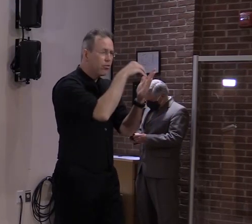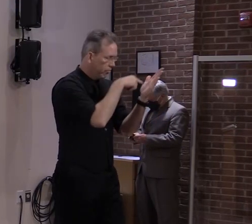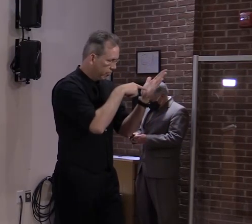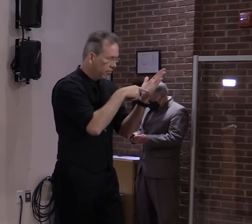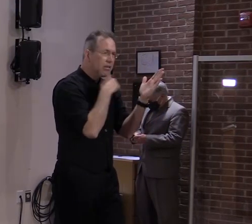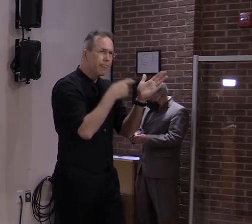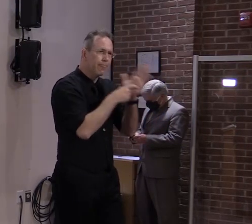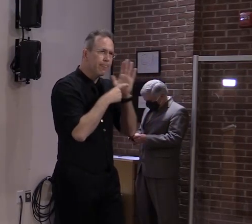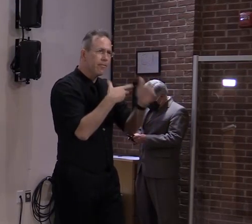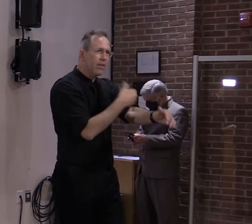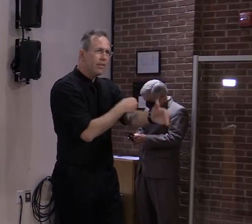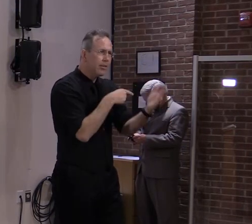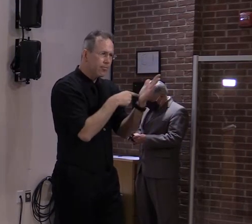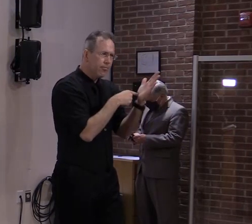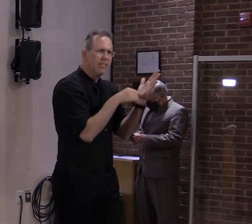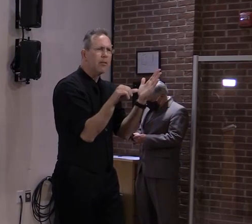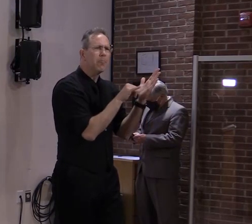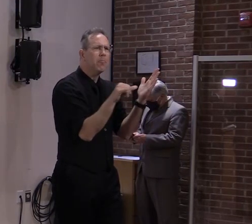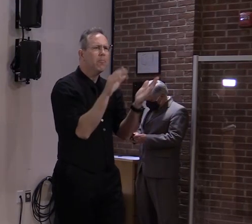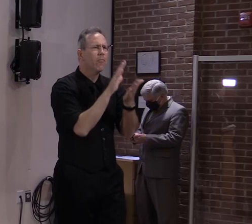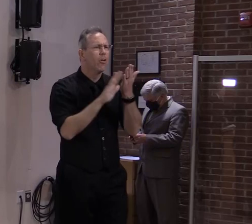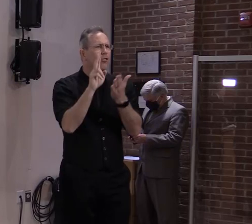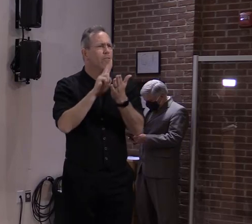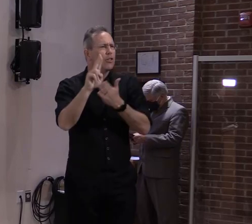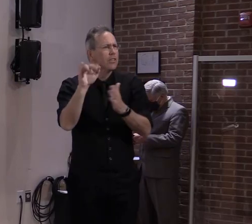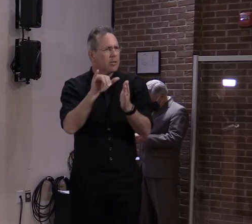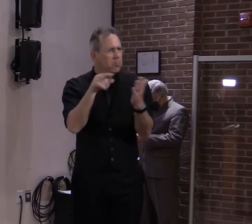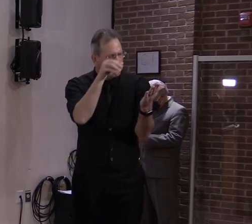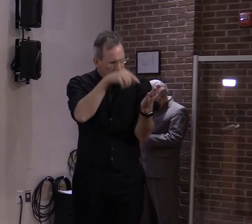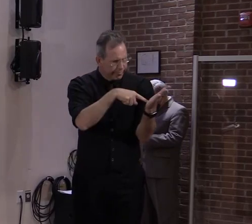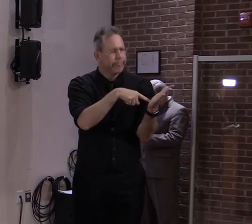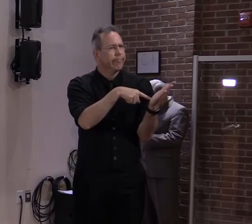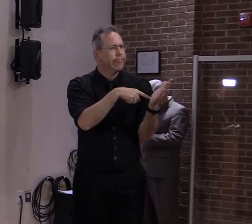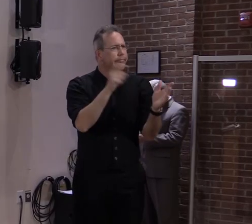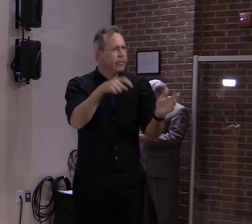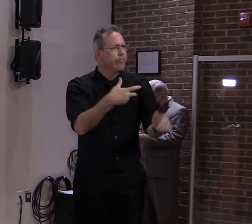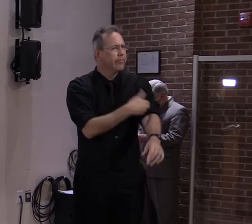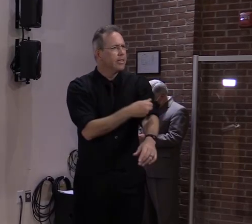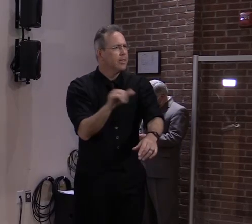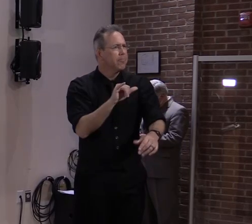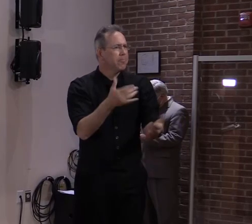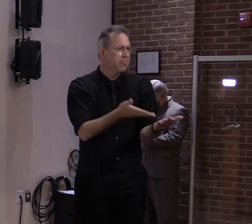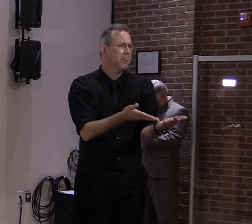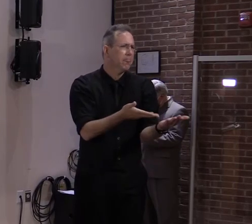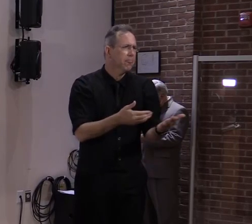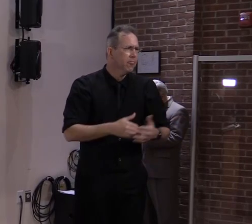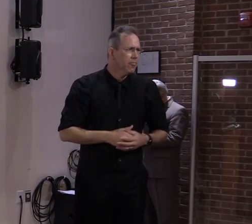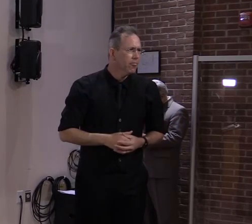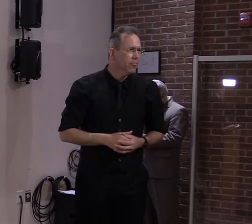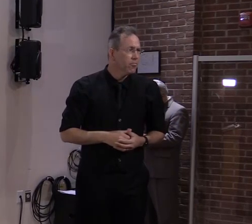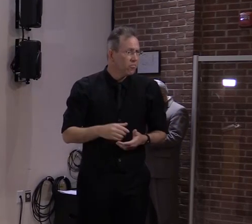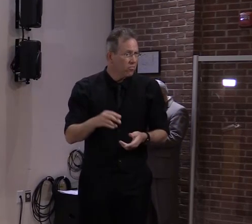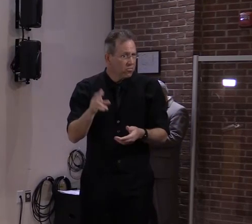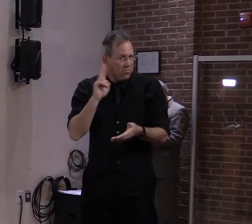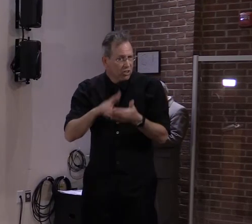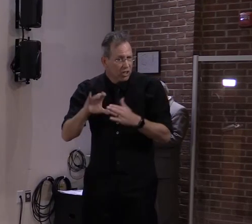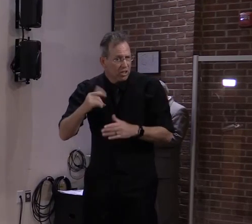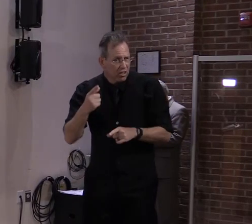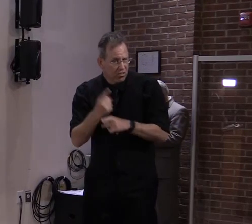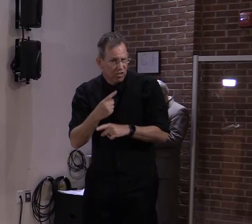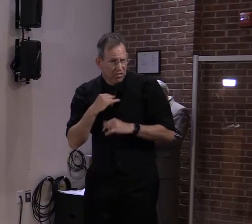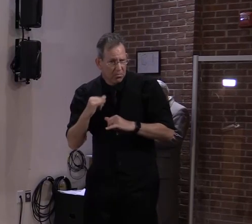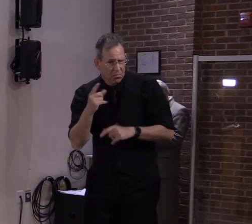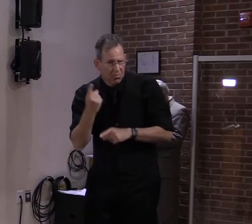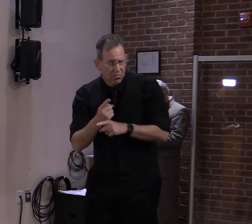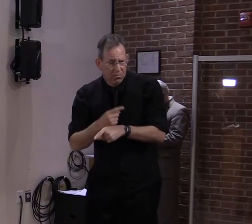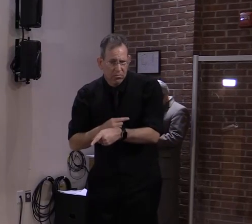there is a provision somehow to get there, but maybe Secretary Young or somebody else can answer this better than I